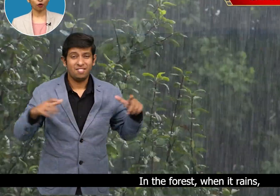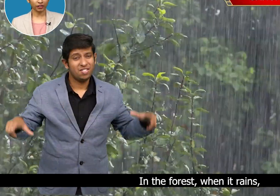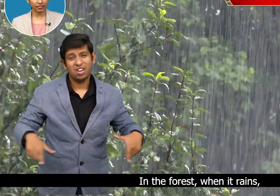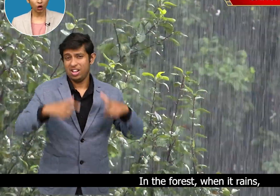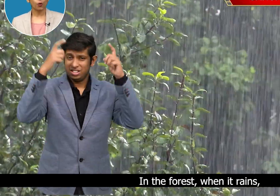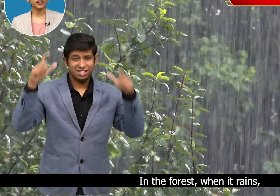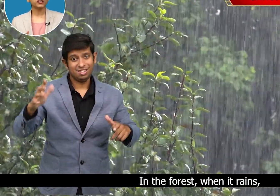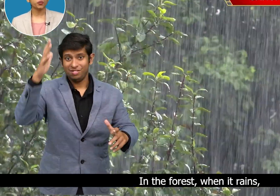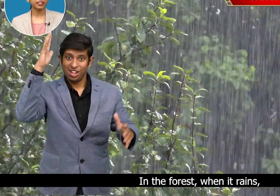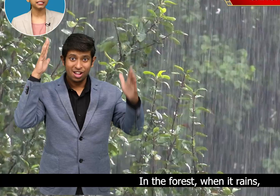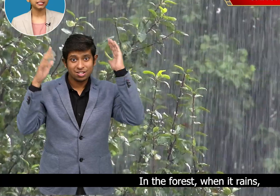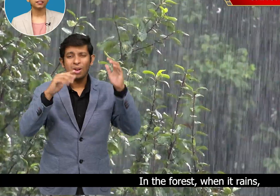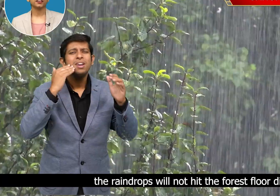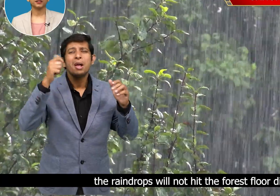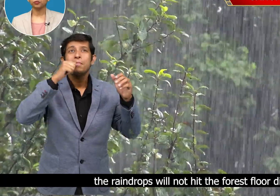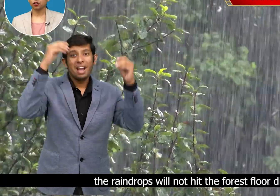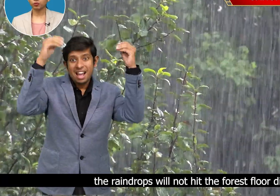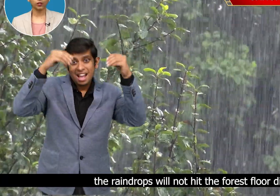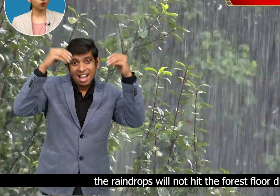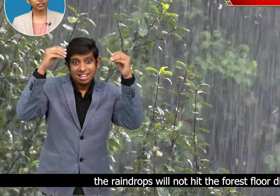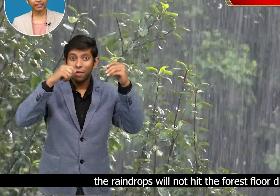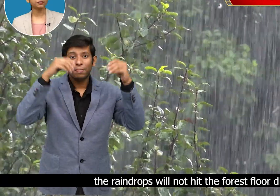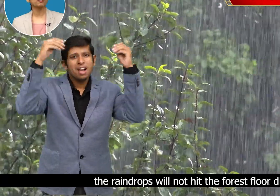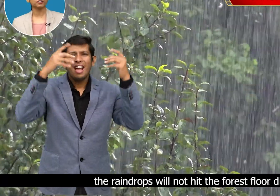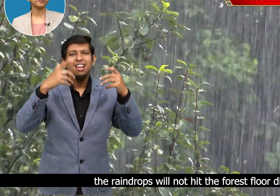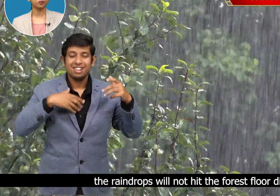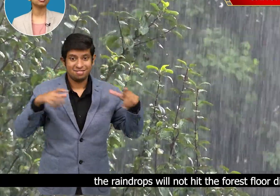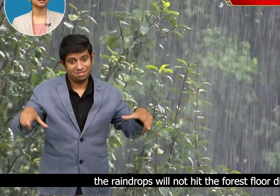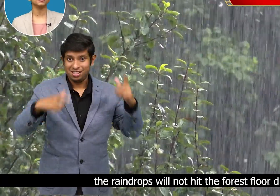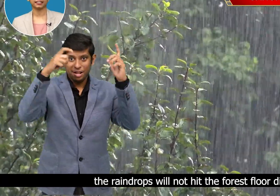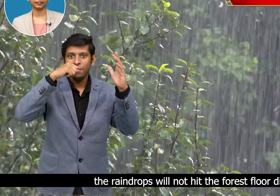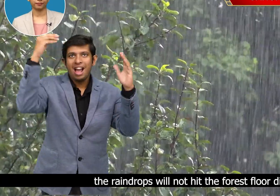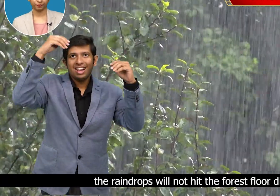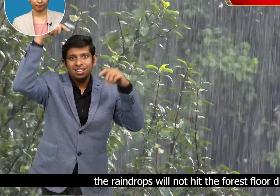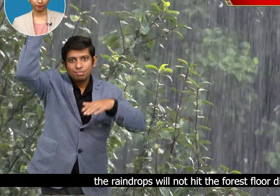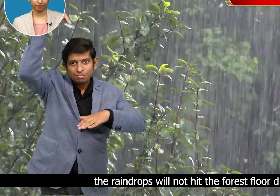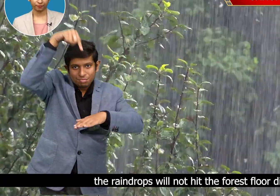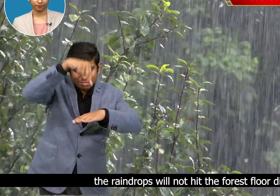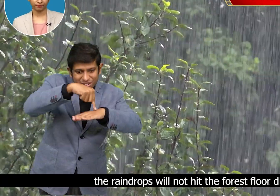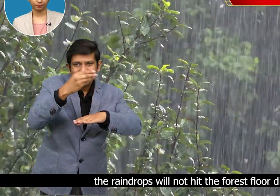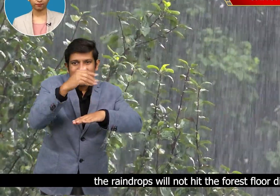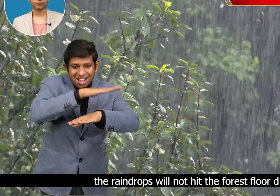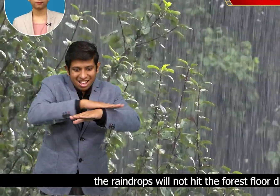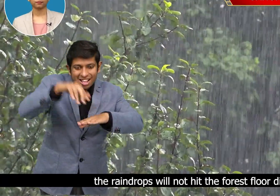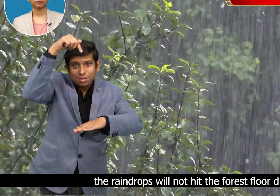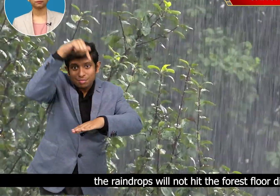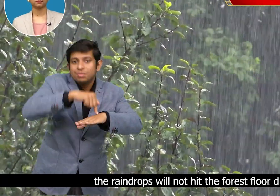In the forest, when it rains, the raindrops will not hit the forest floor directly.